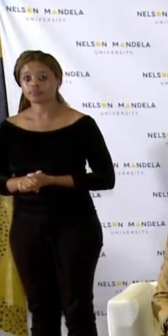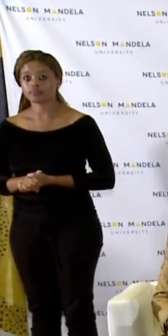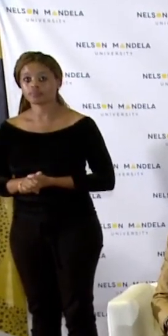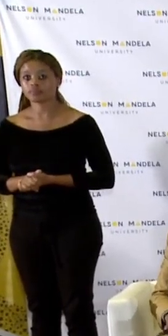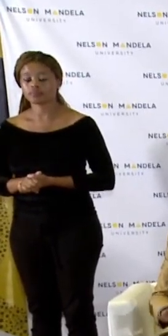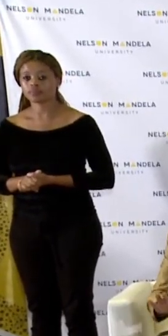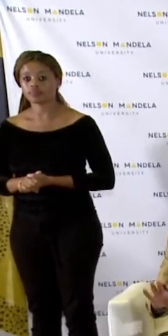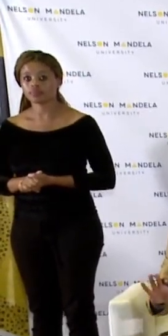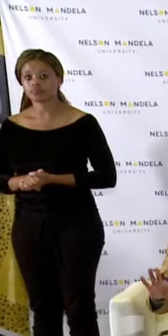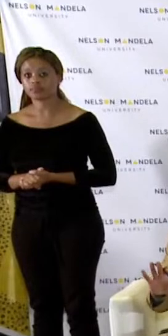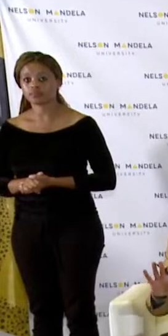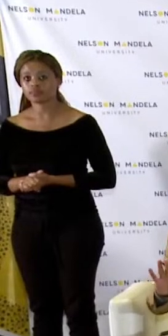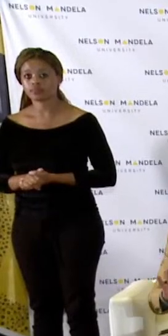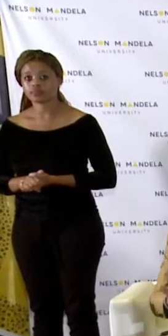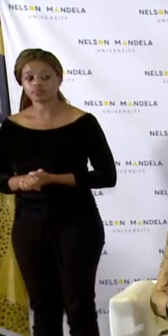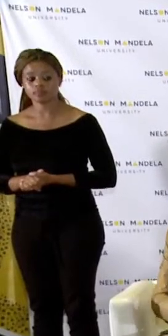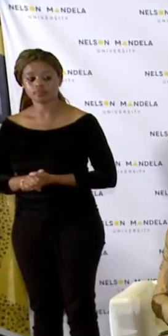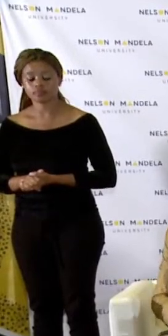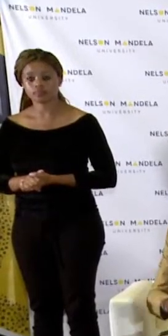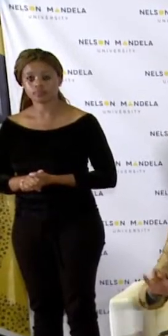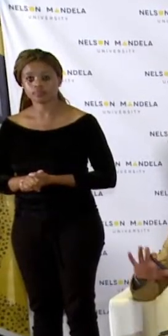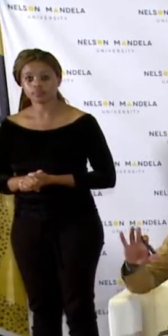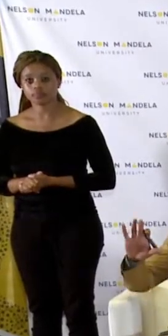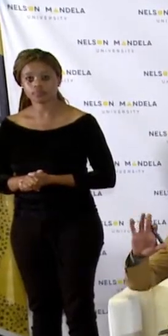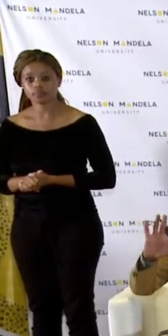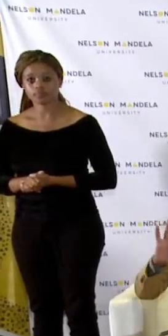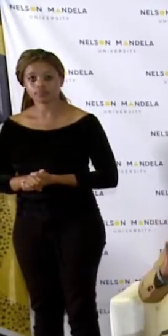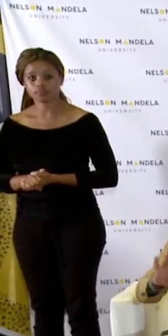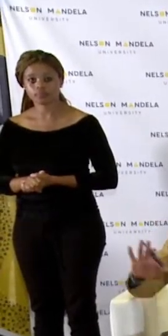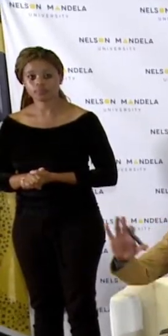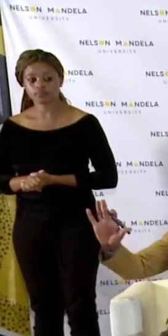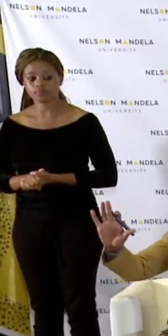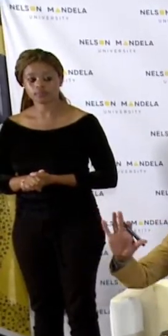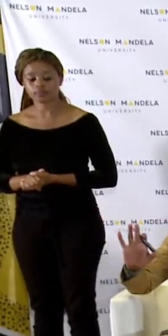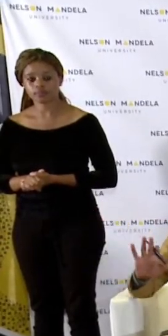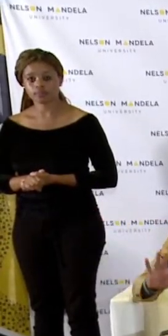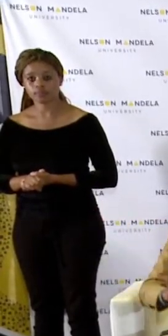Wait. Hold on. Okay. You can start while we wait for him.